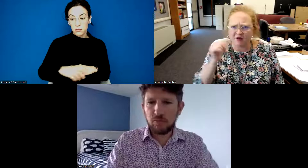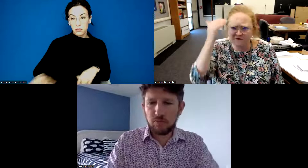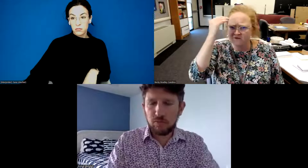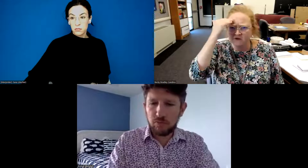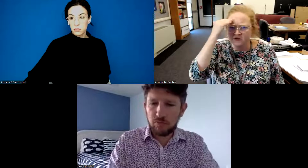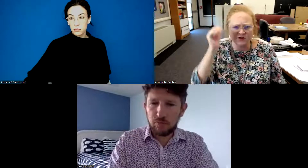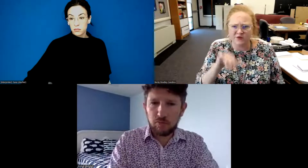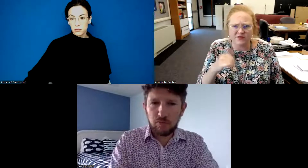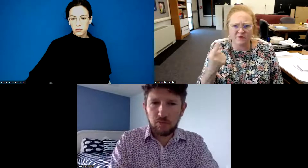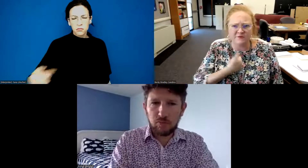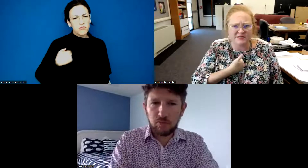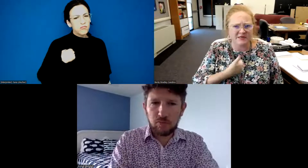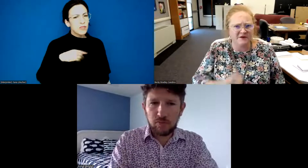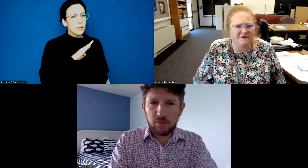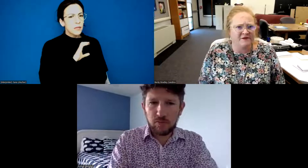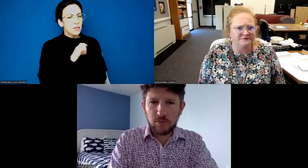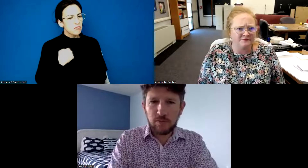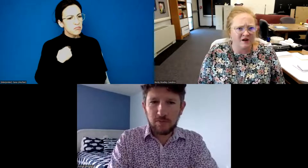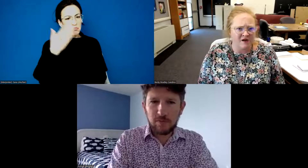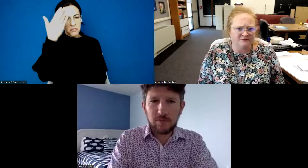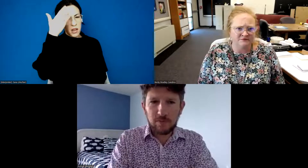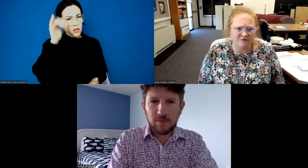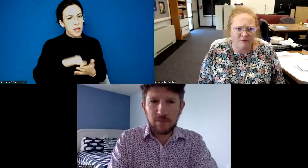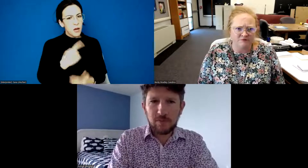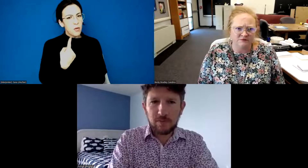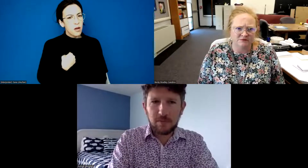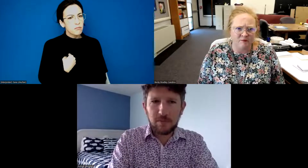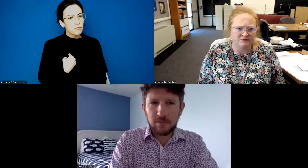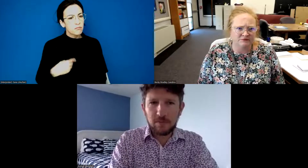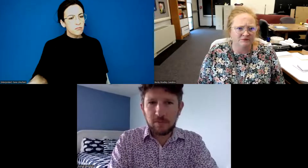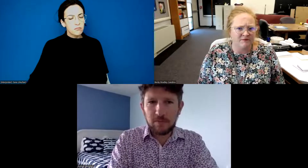I'm not familiar with that one myself.